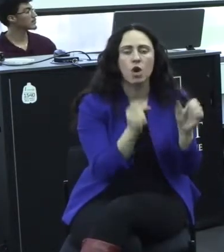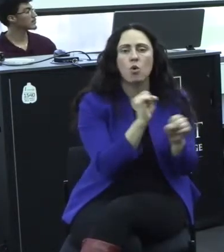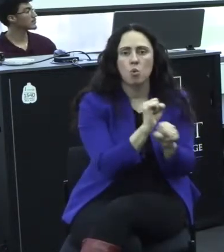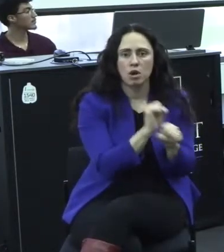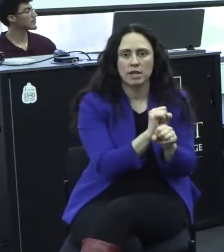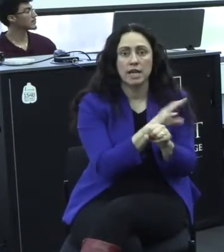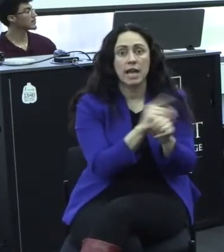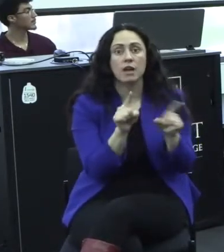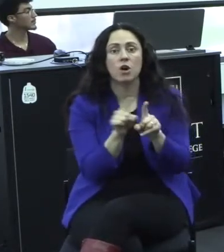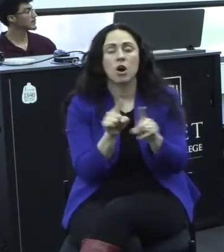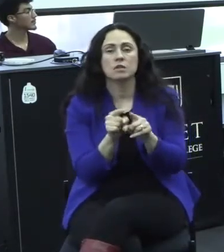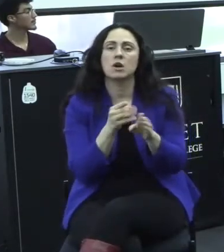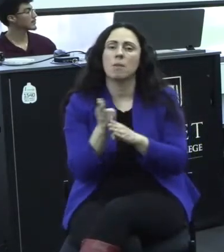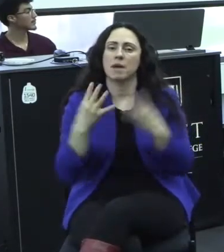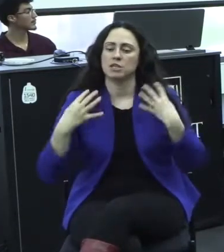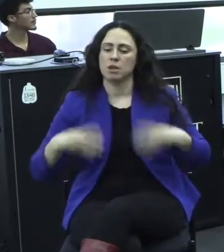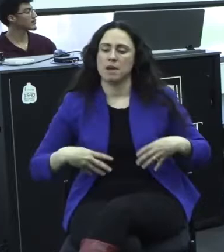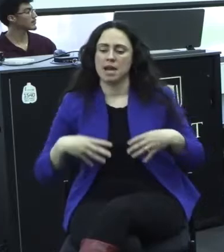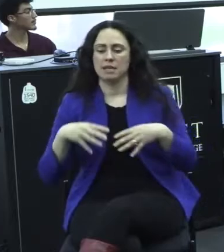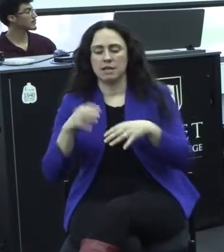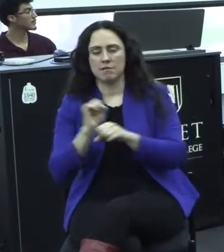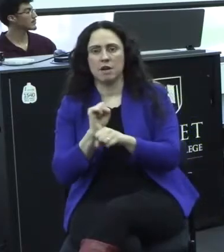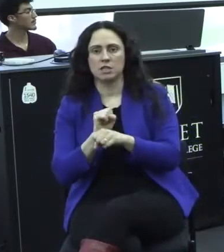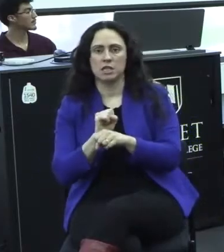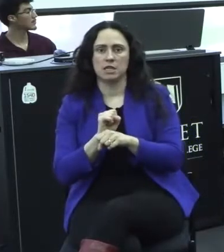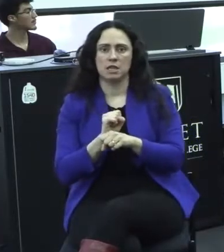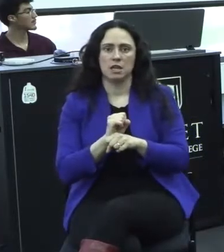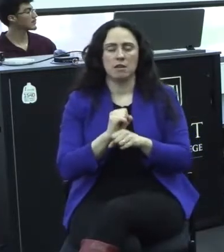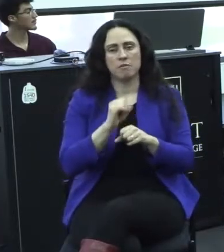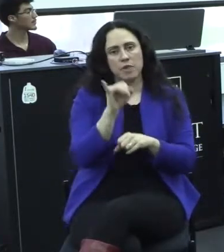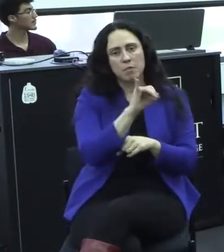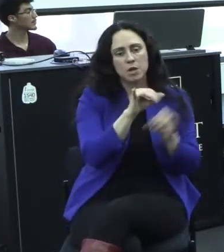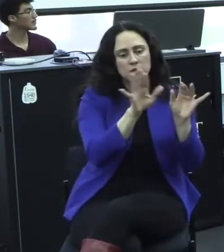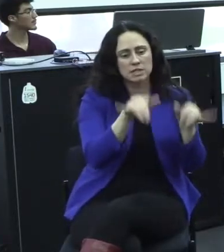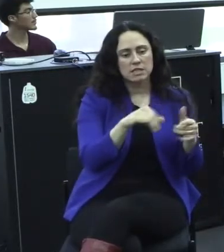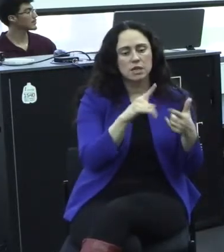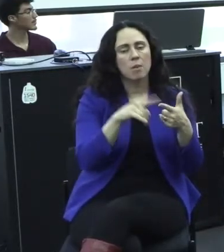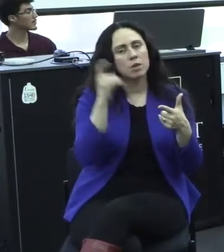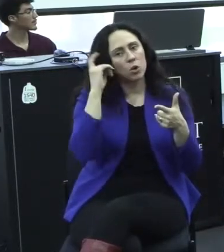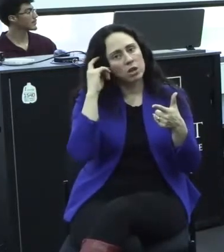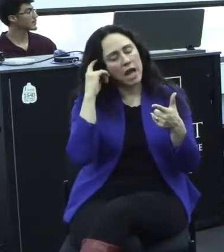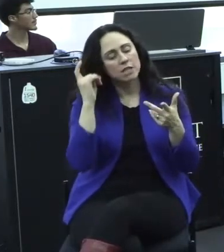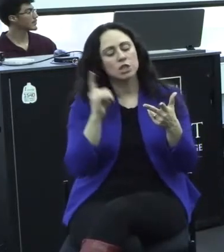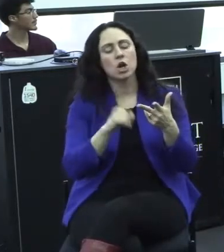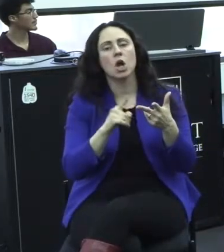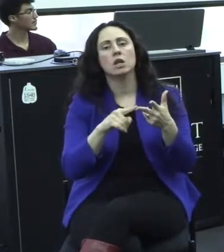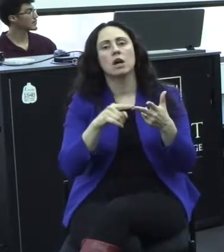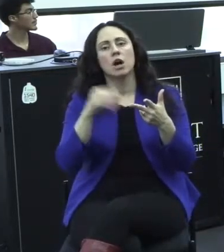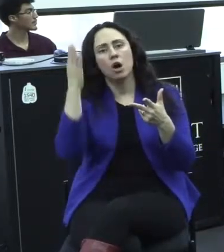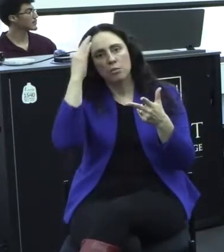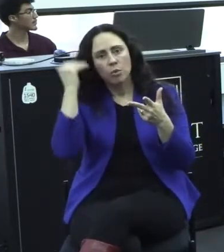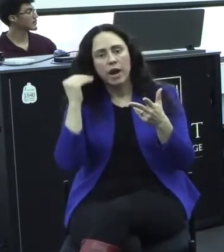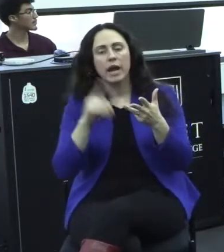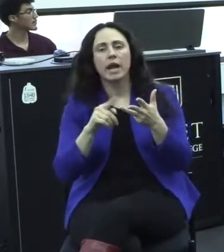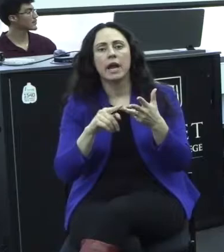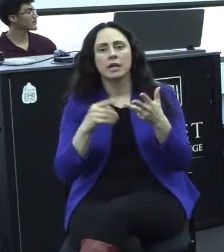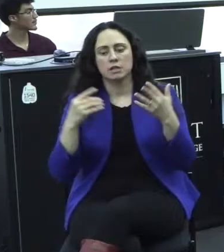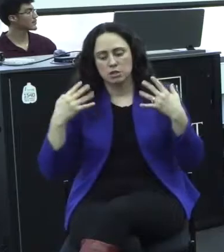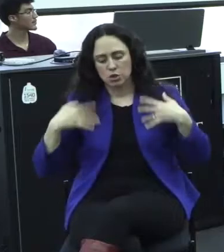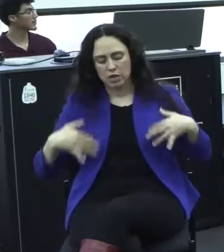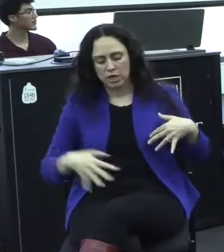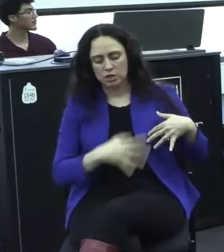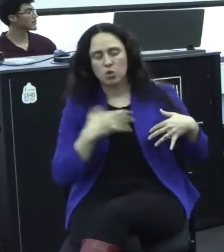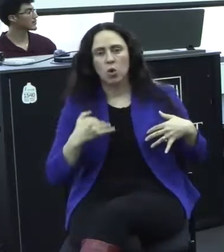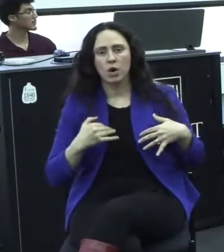as well as major bodily functions such as functions of the immune system, neurological, brain, circulatory,